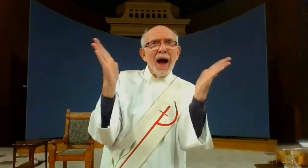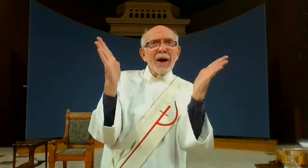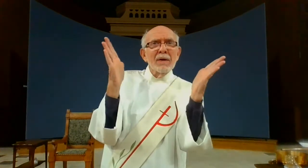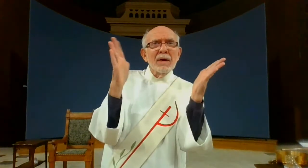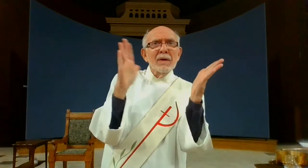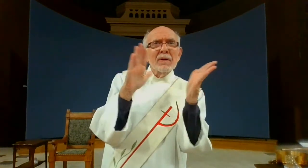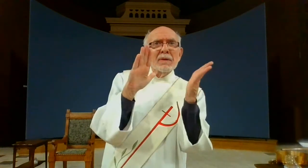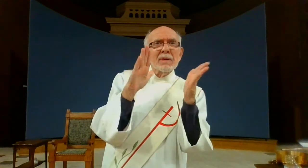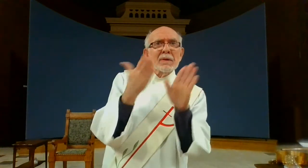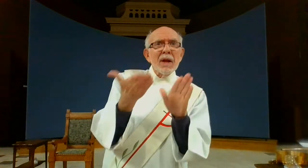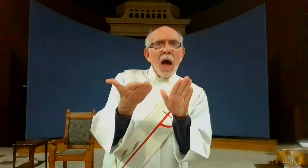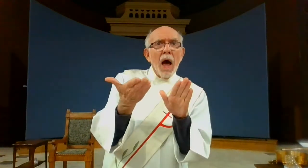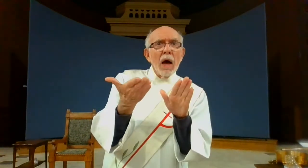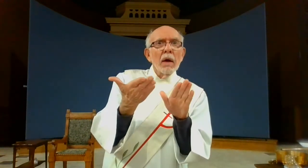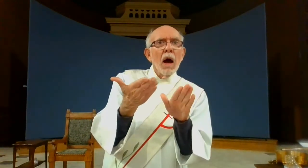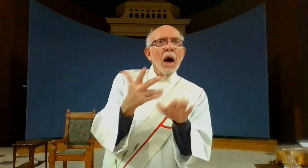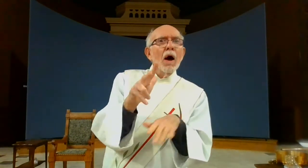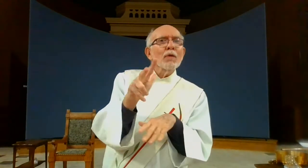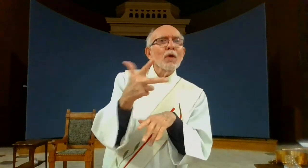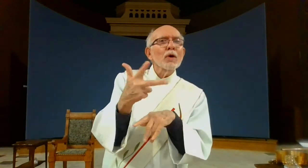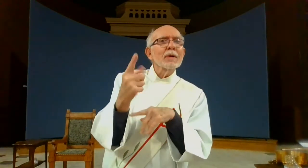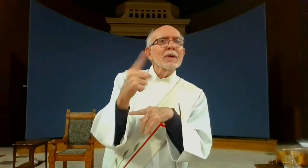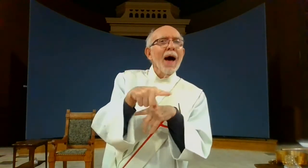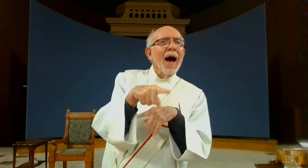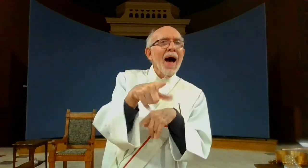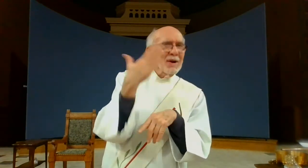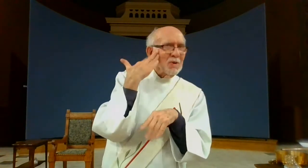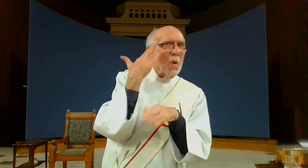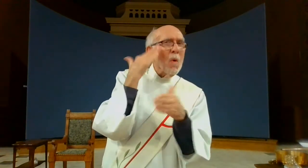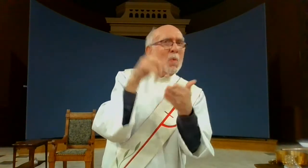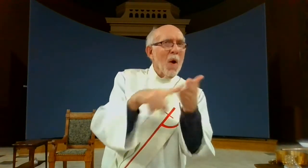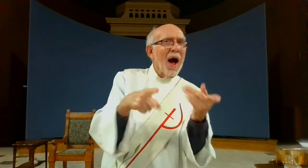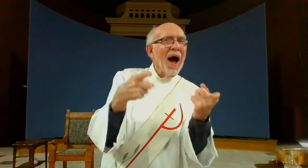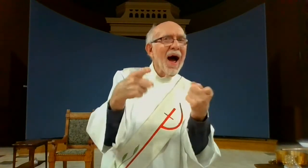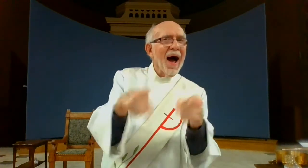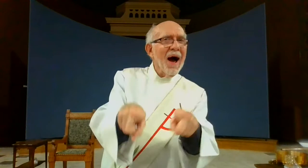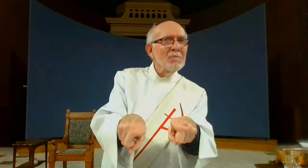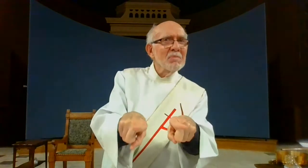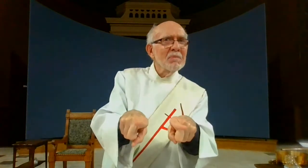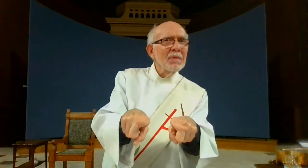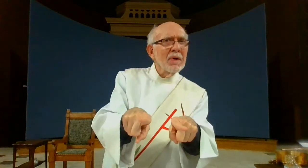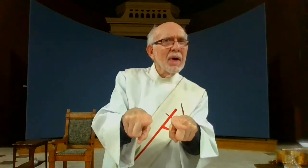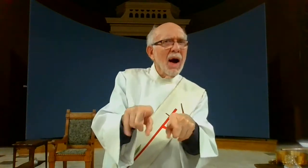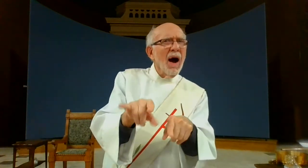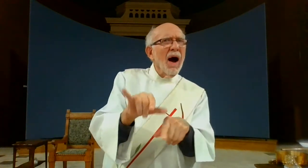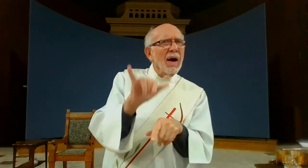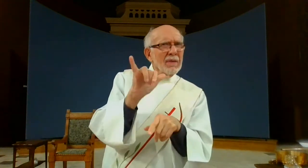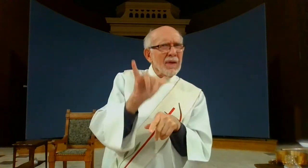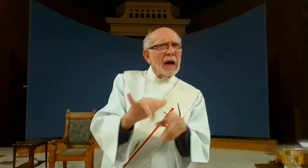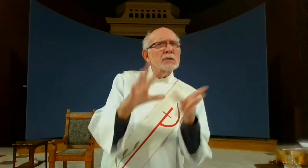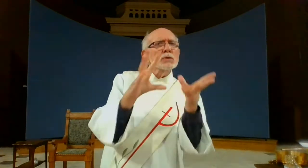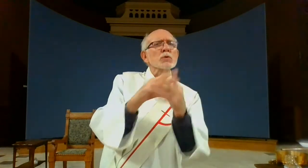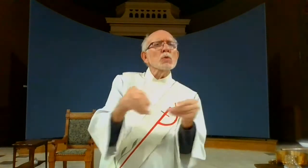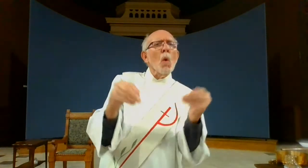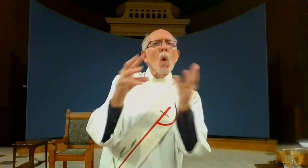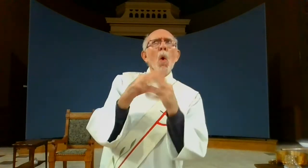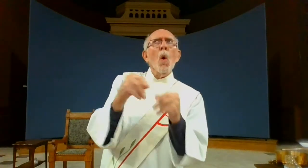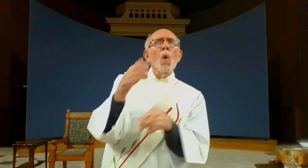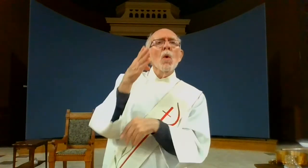Jesus was crucified and died on the cross. And then on the third day, you know what happened.